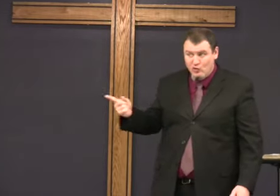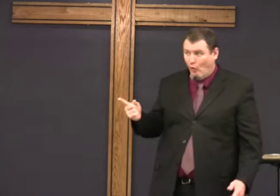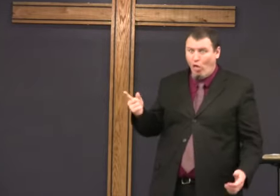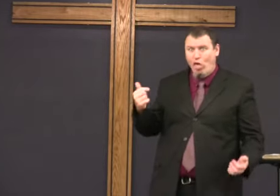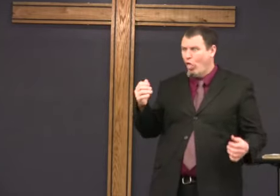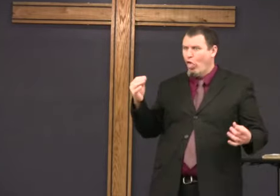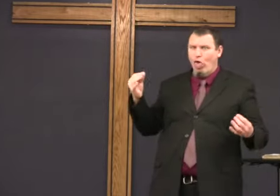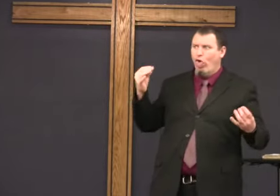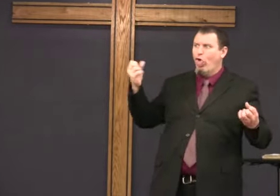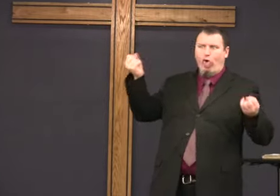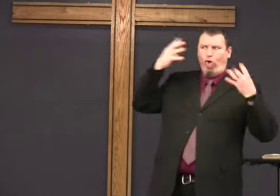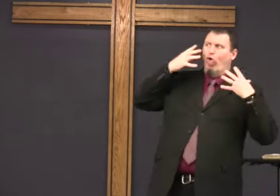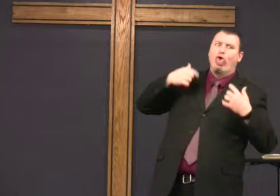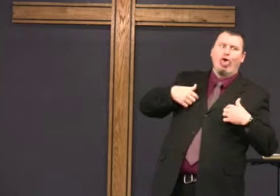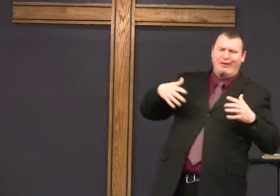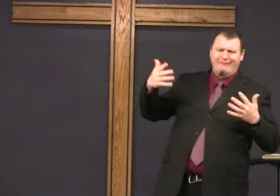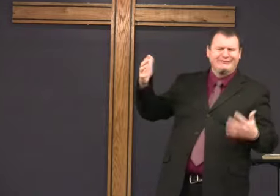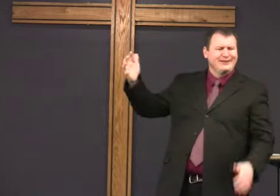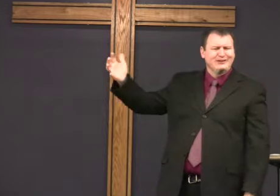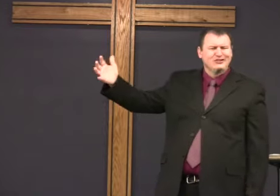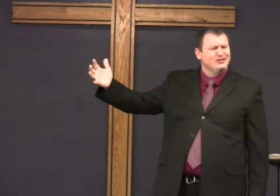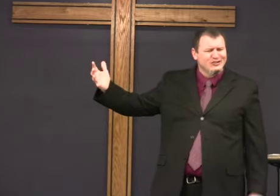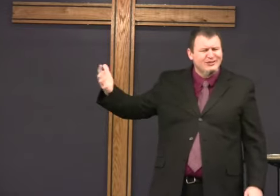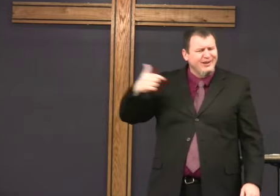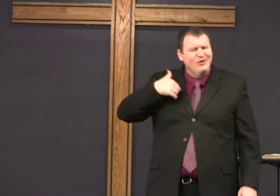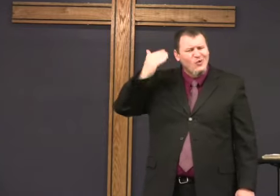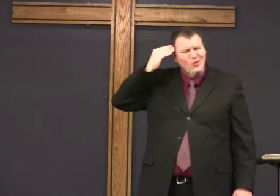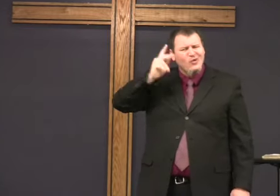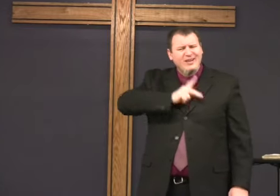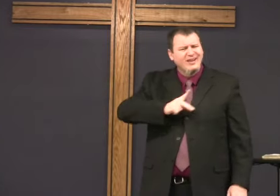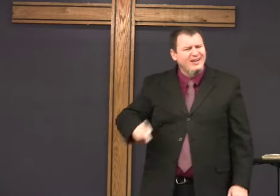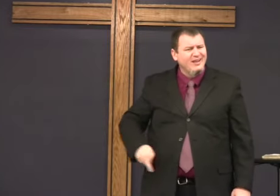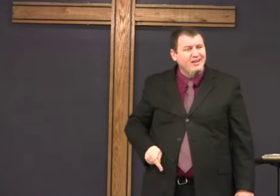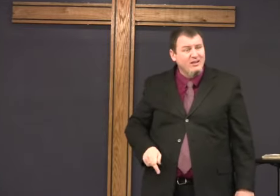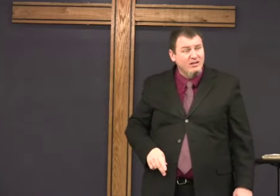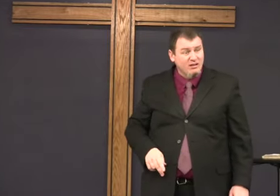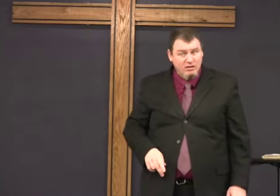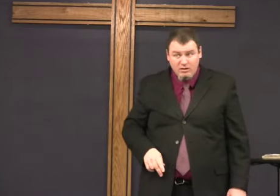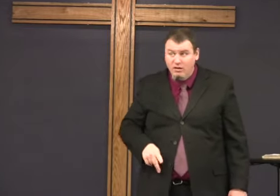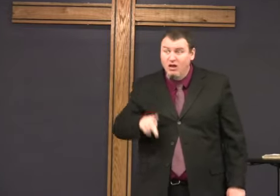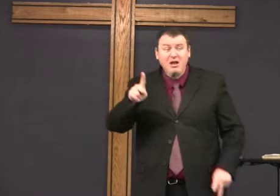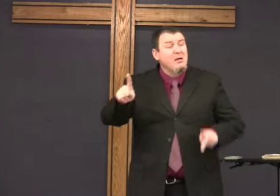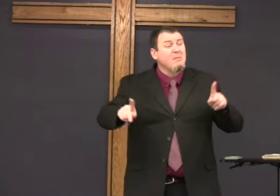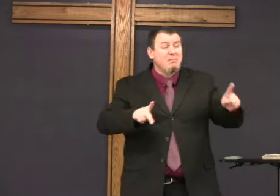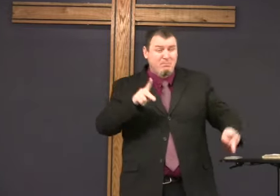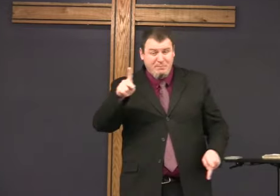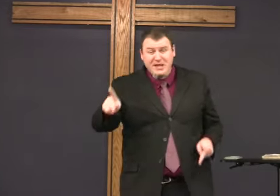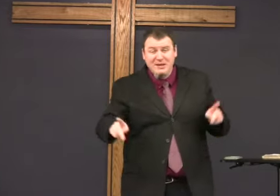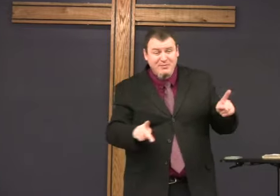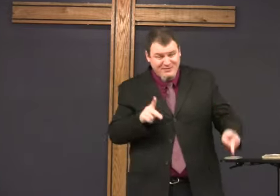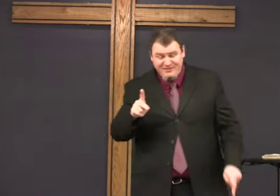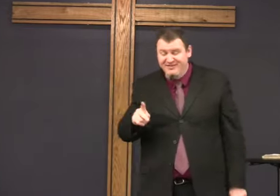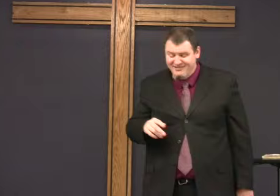with the king, and you're over here trying to give me a hard time. You know, I know the king.